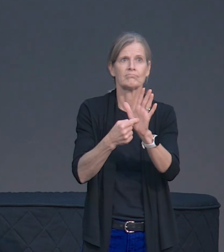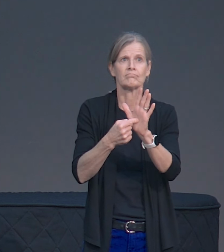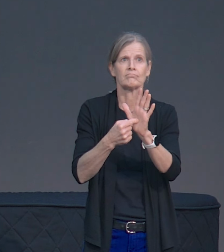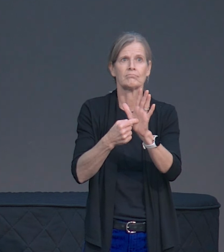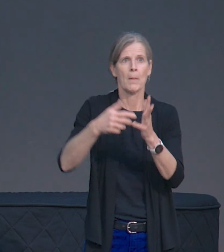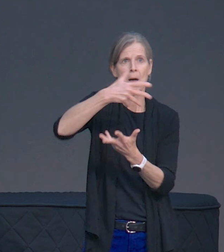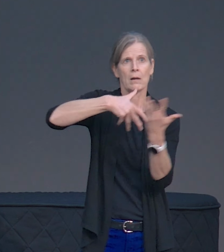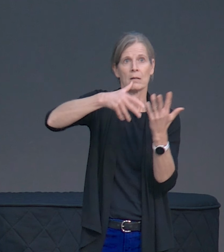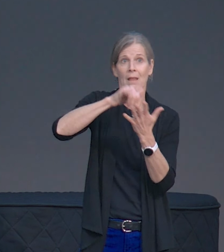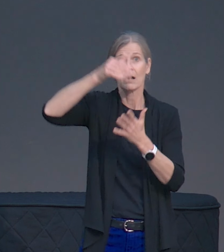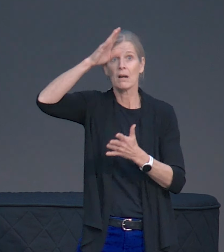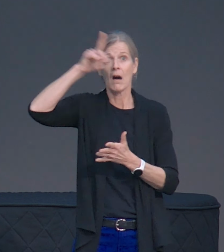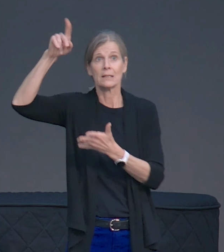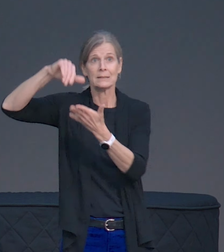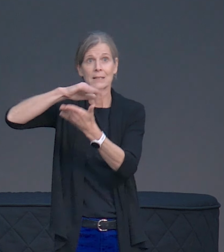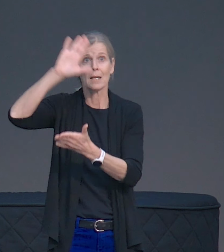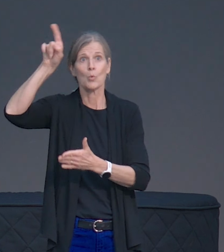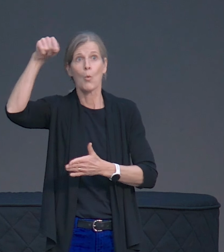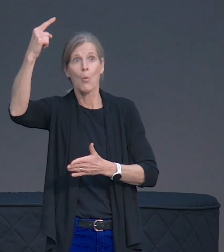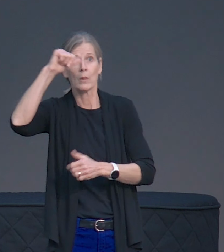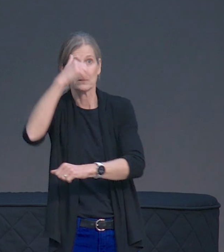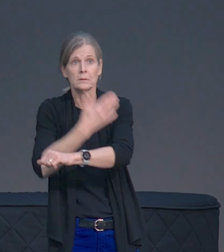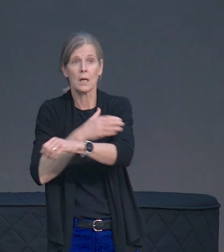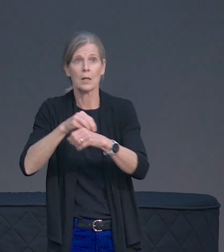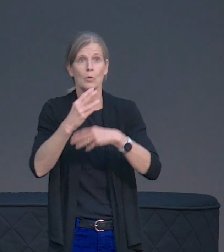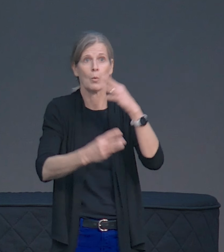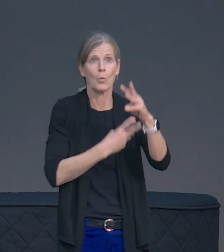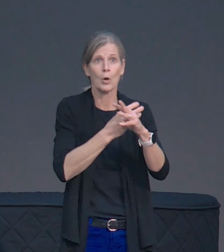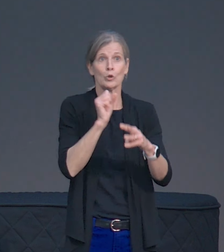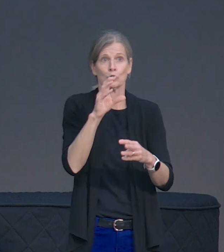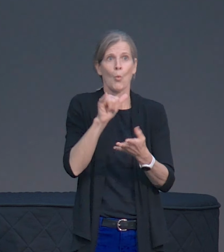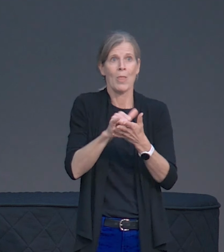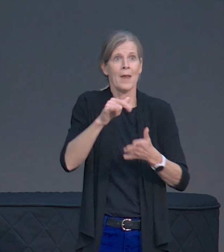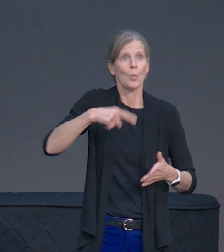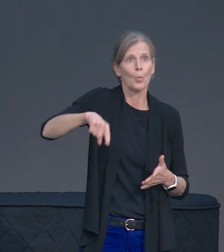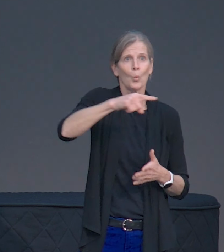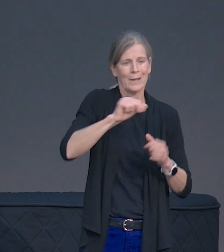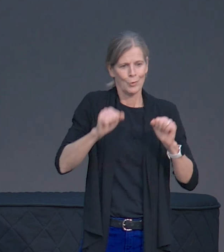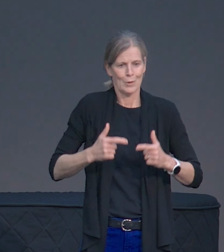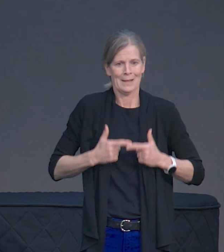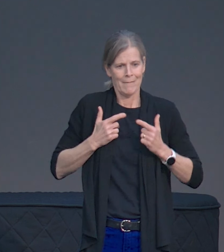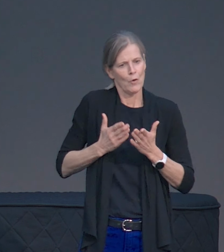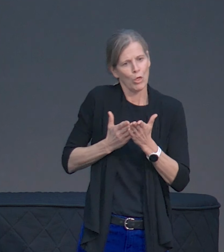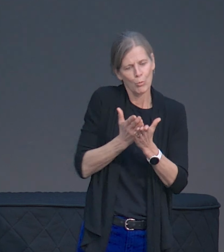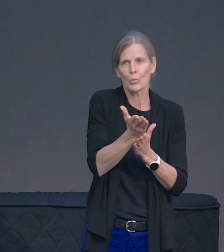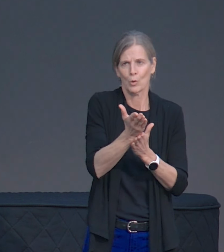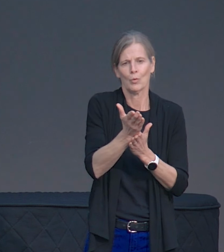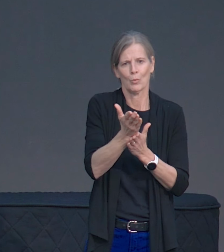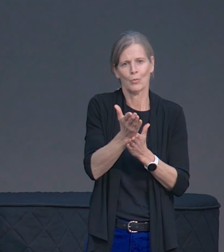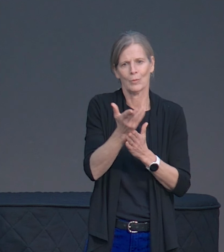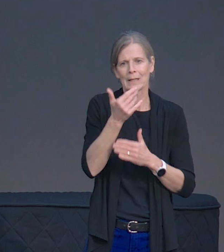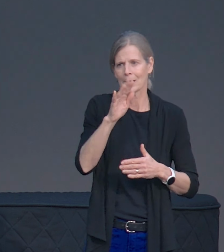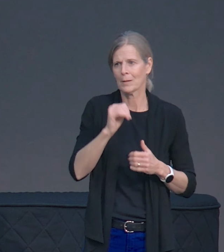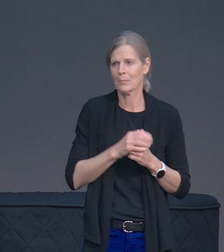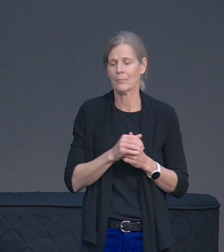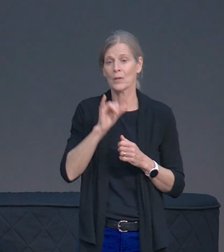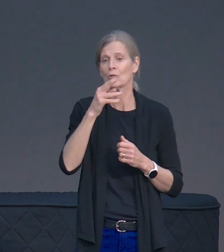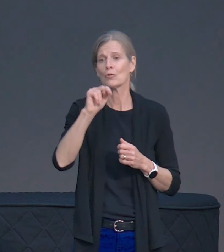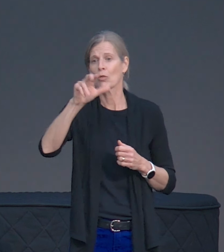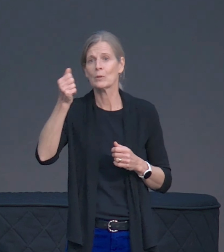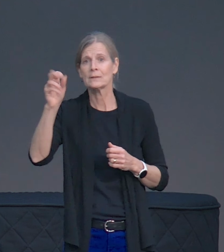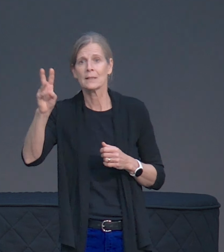Only Son Into The World So That We Might Live Through Him And John 3 16